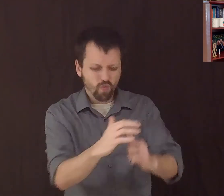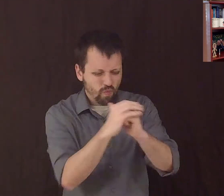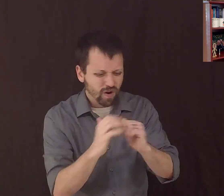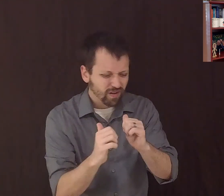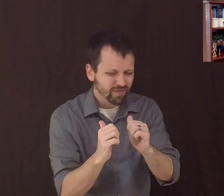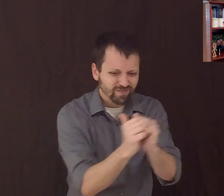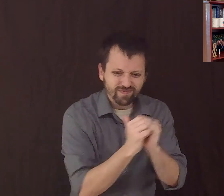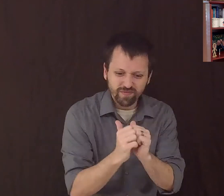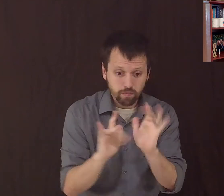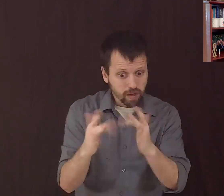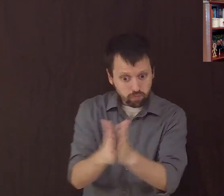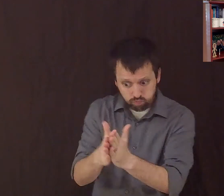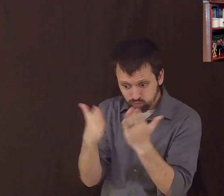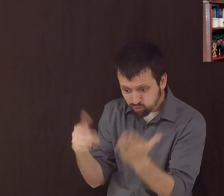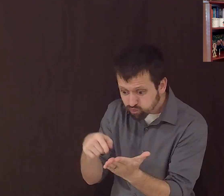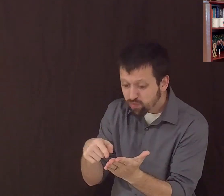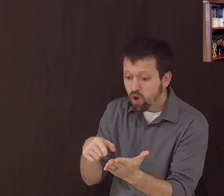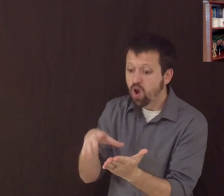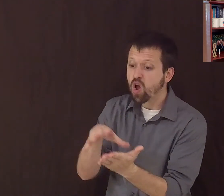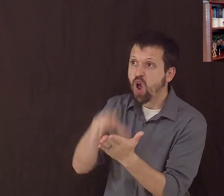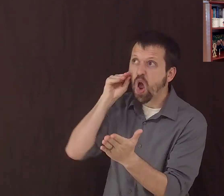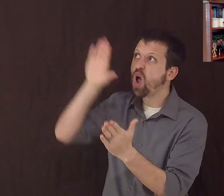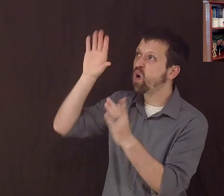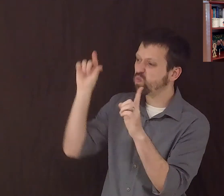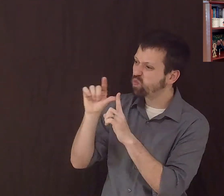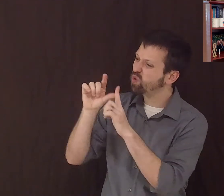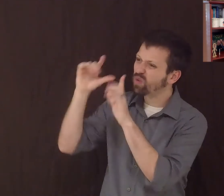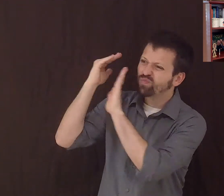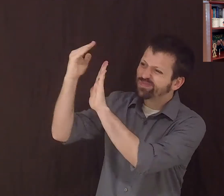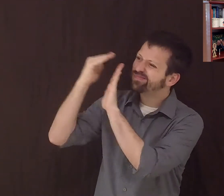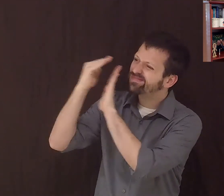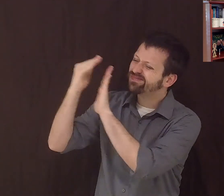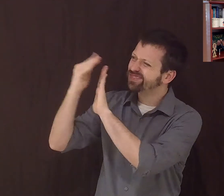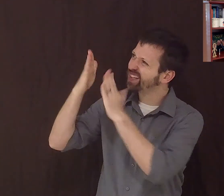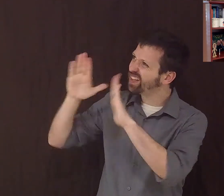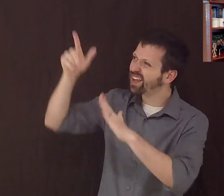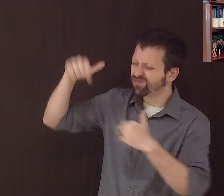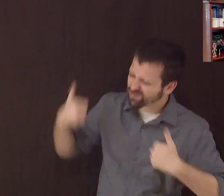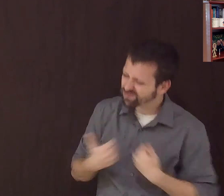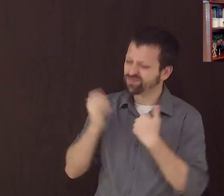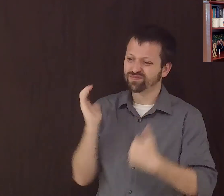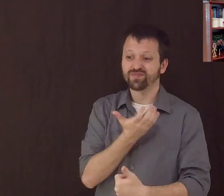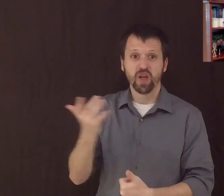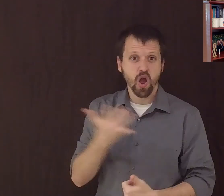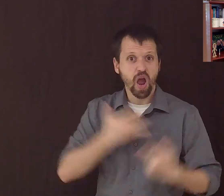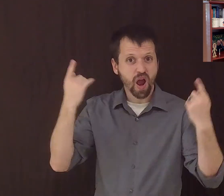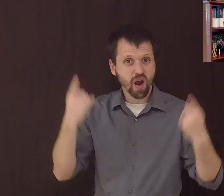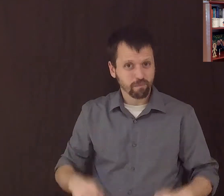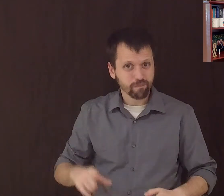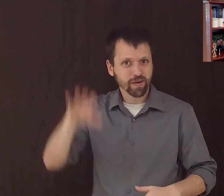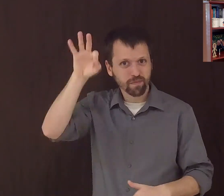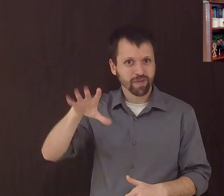the Bible, and we're going to get in close with God and learn from His Word and allow it to challenge and encourage our hearts as Pastor Dan brings the